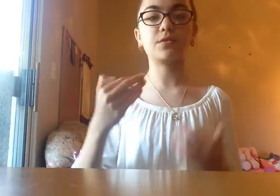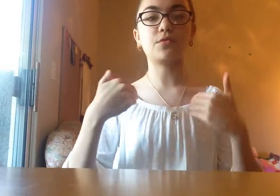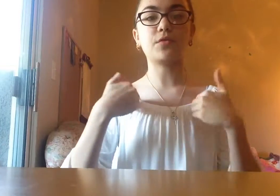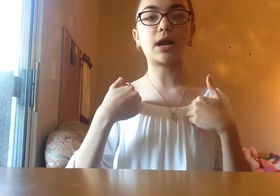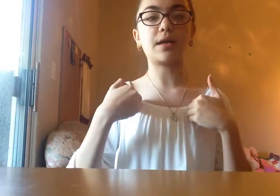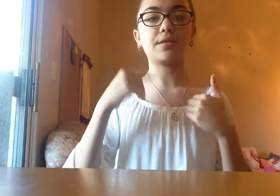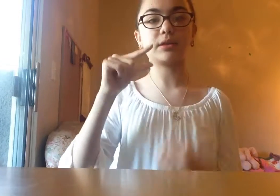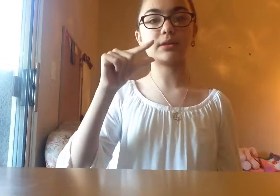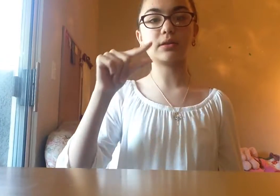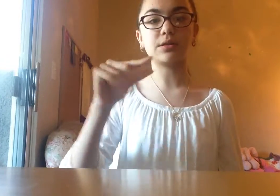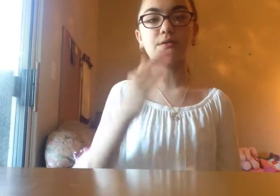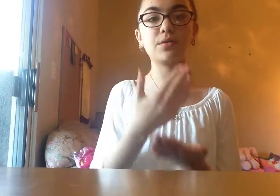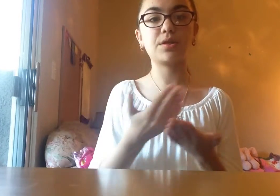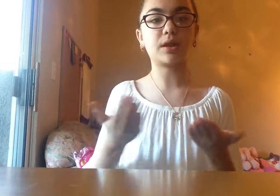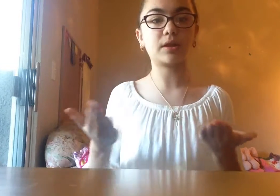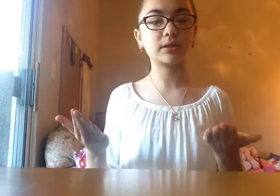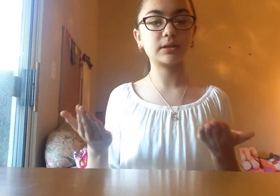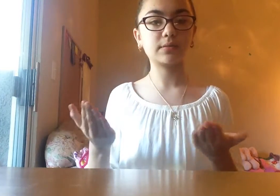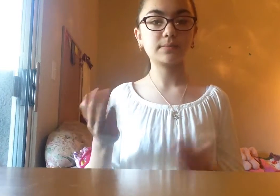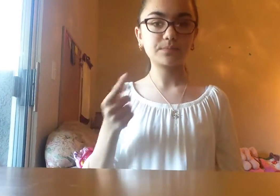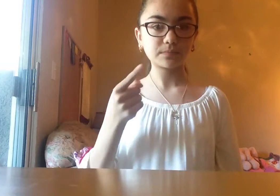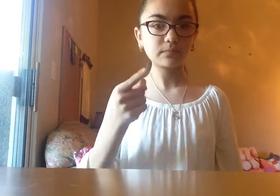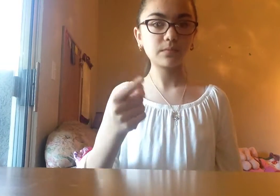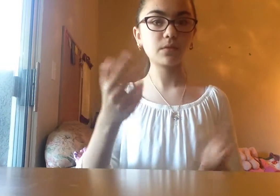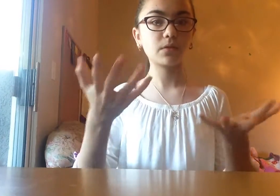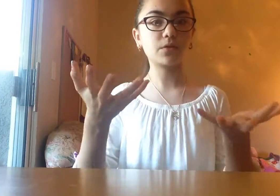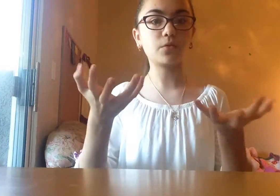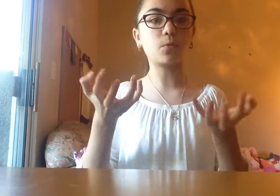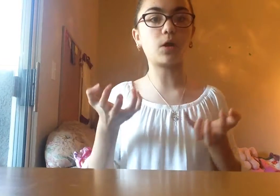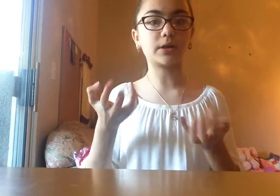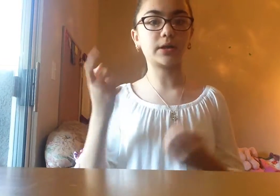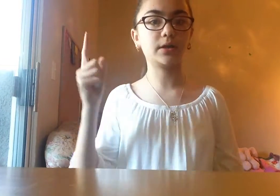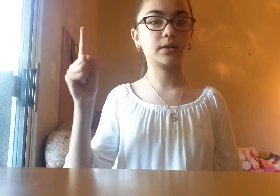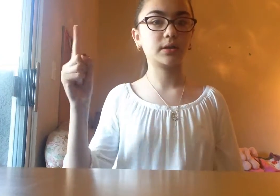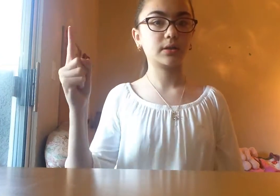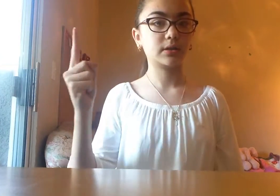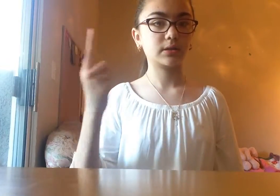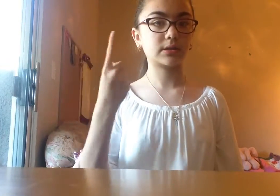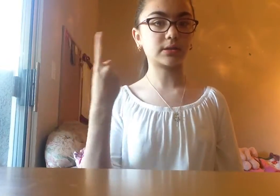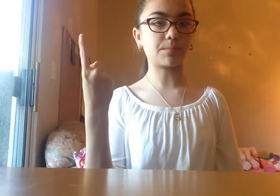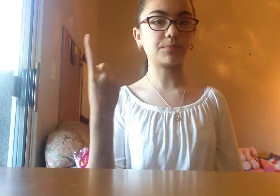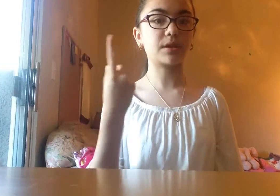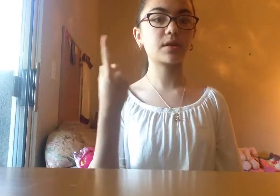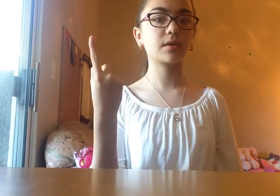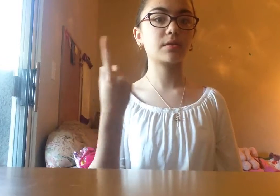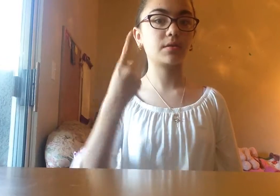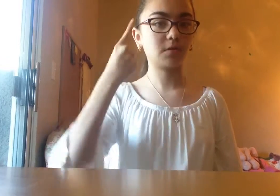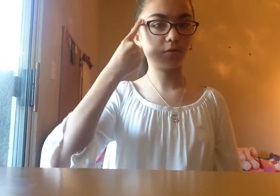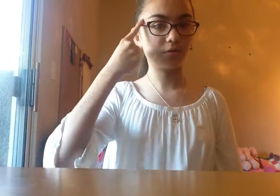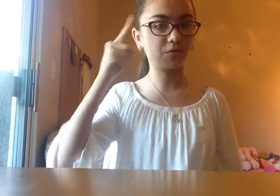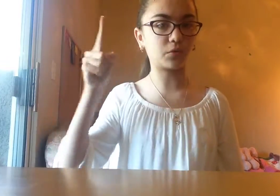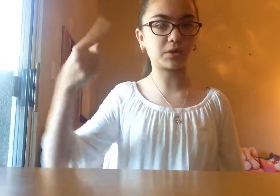You've got these little things. You wanted something for